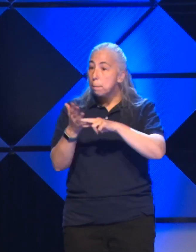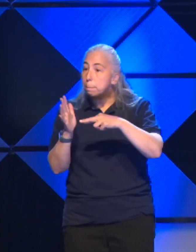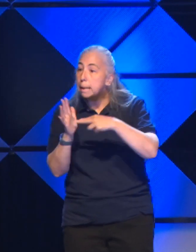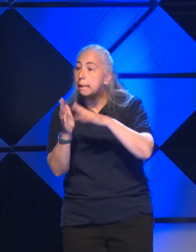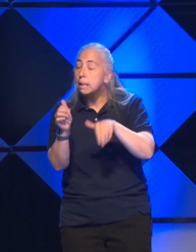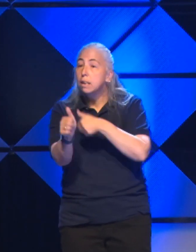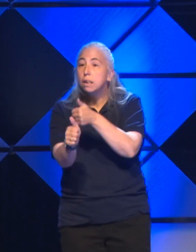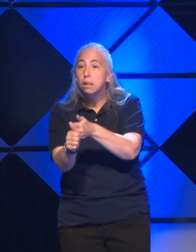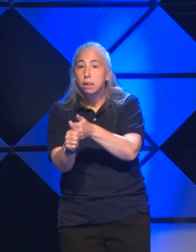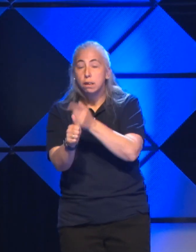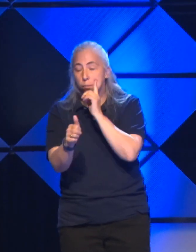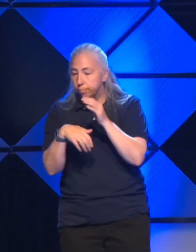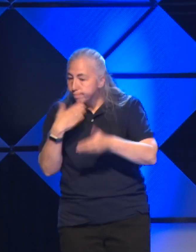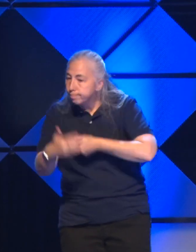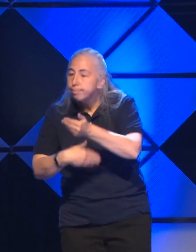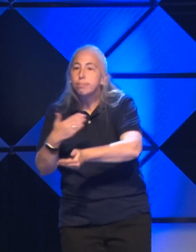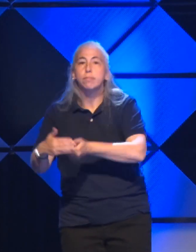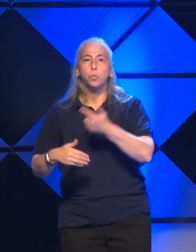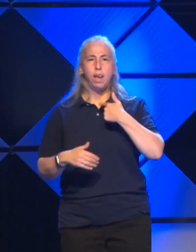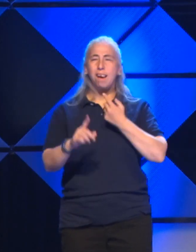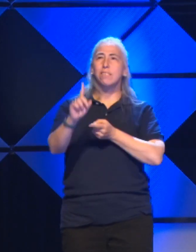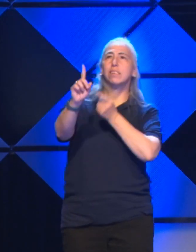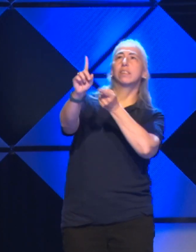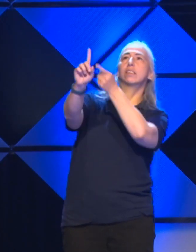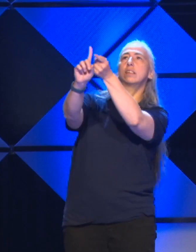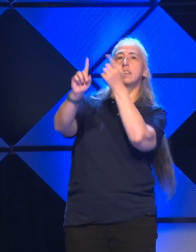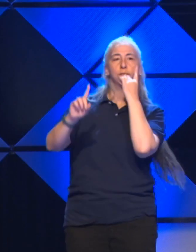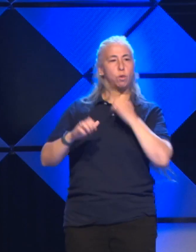life. We have a direction in life.